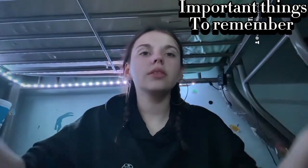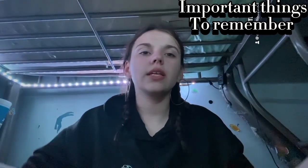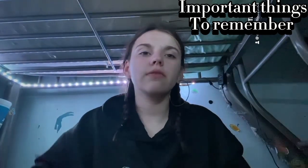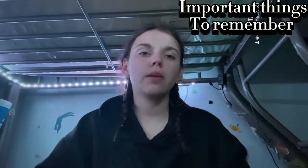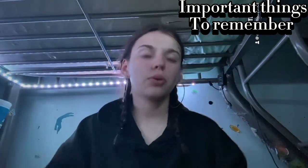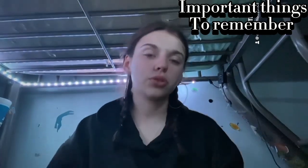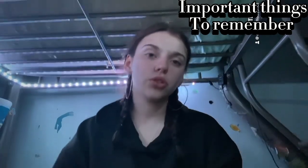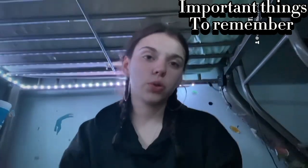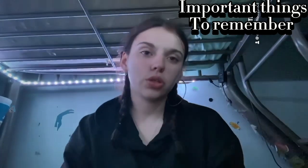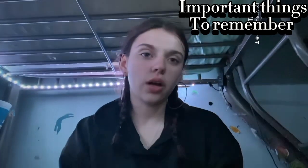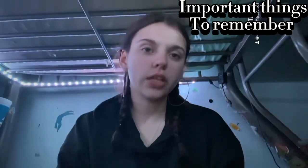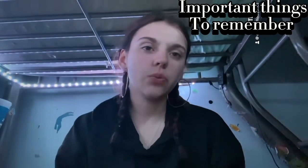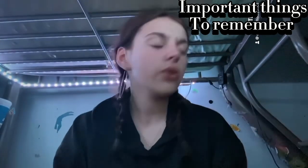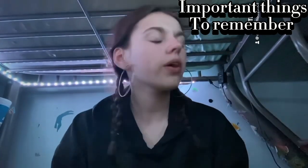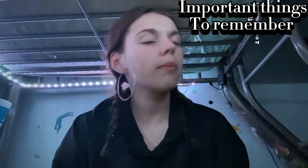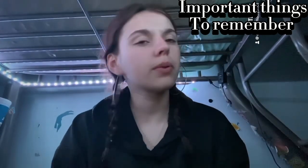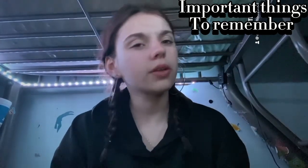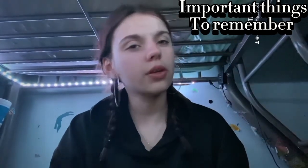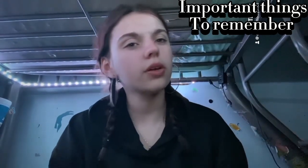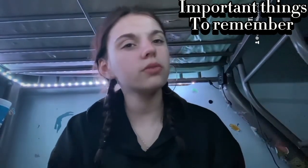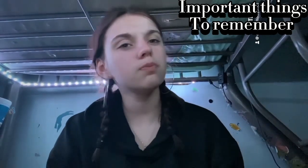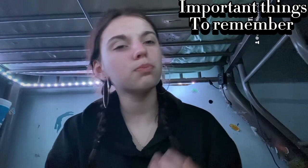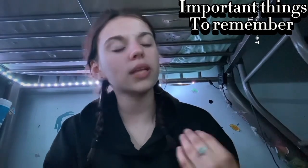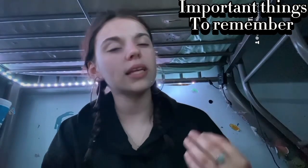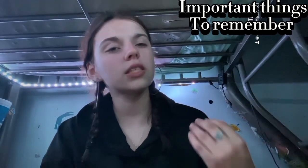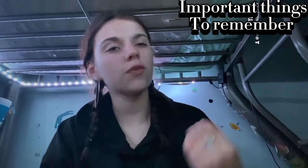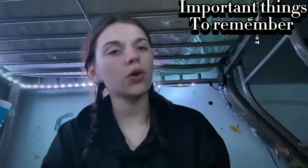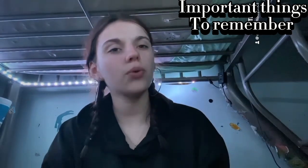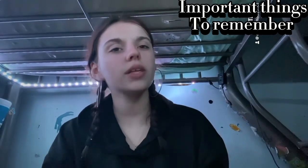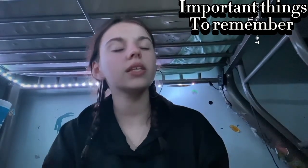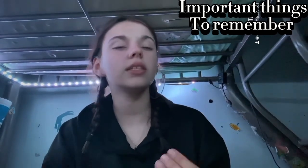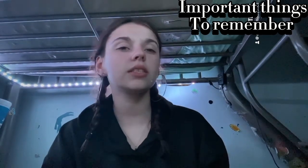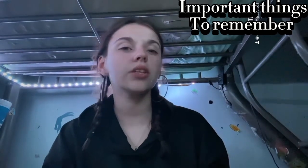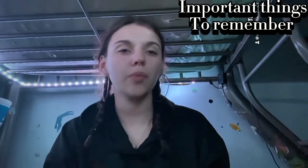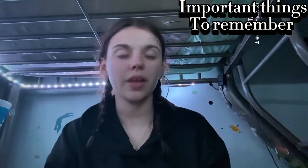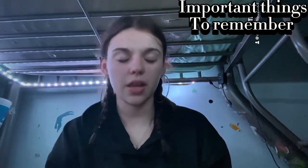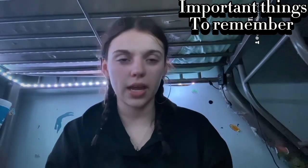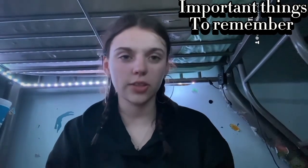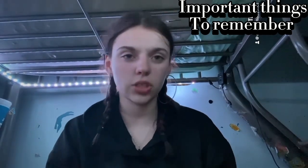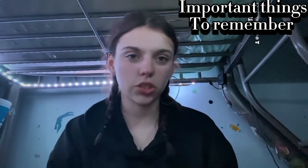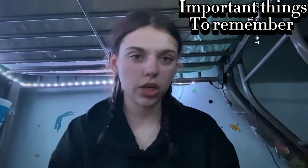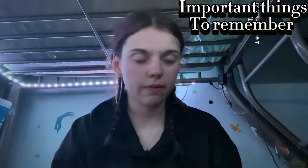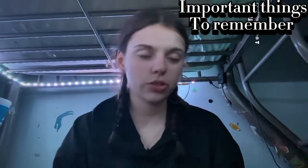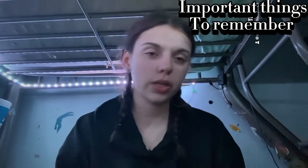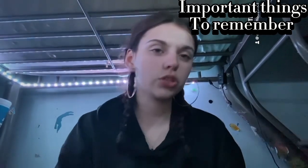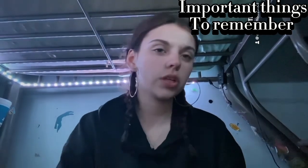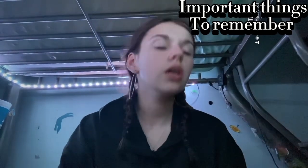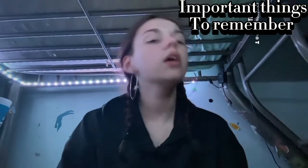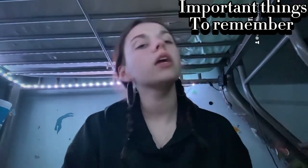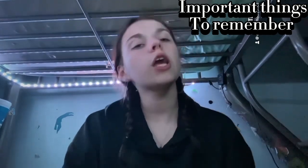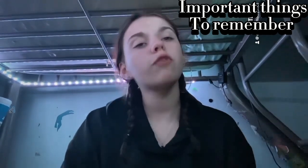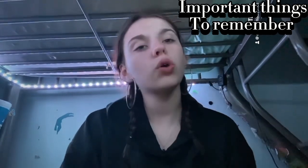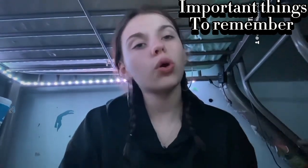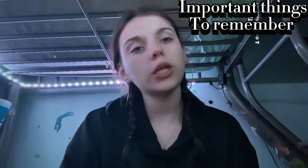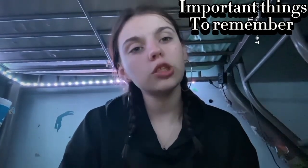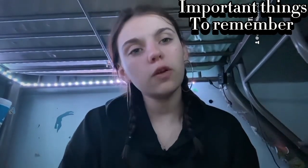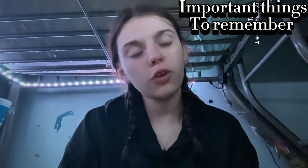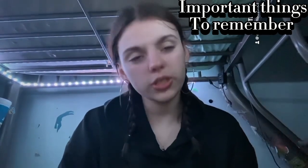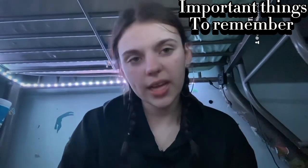give that person you are talking with a good place to focus and still be engaged in your conversation. If you're going too far down,